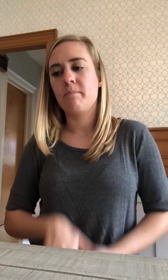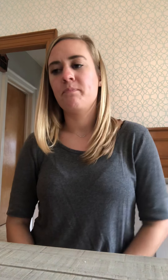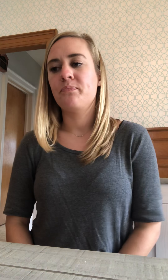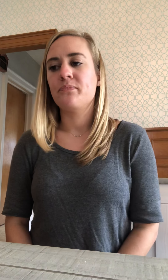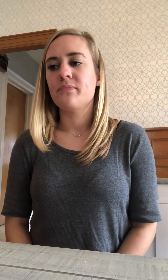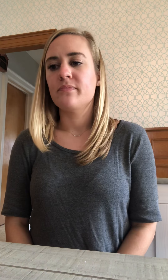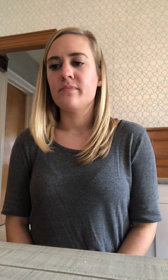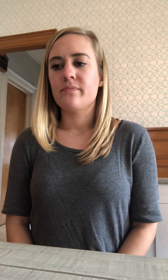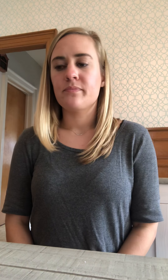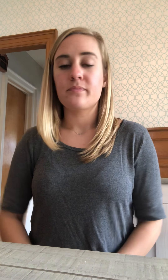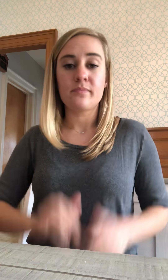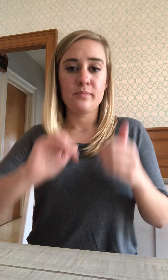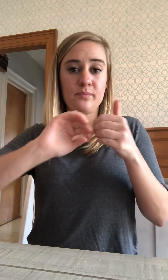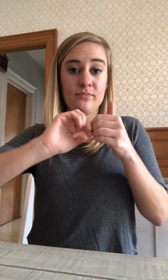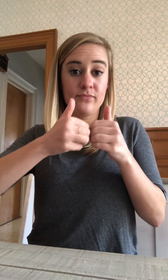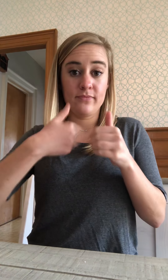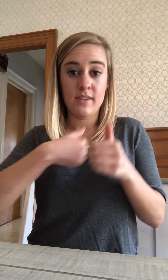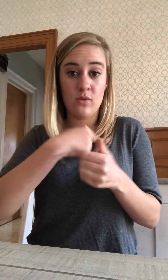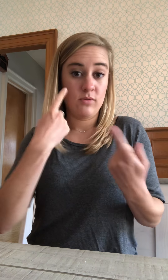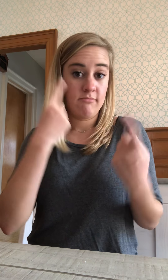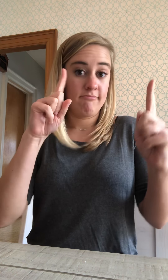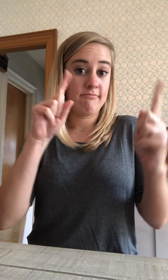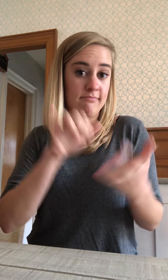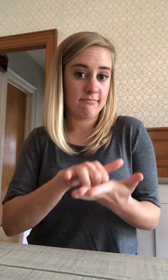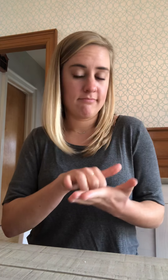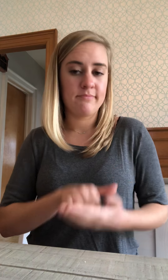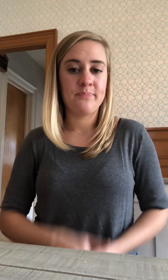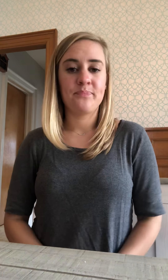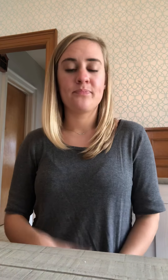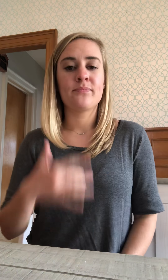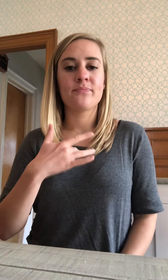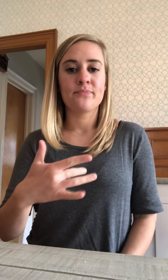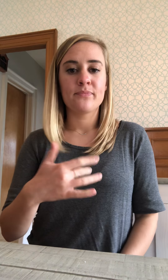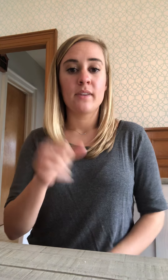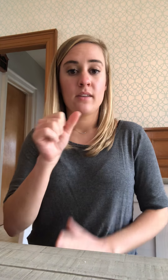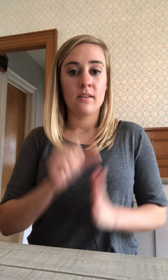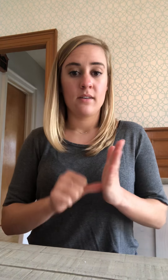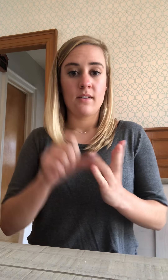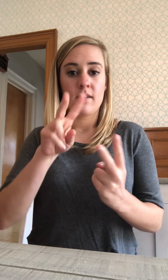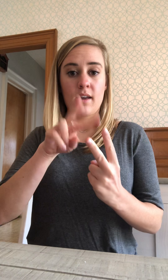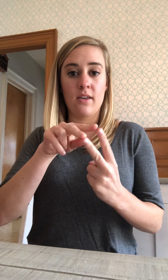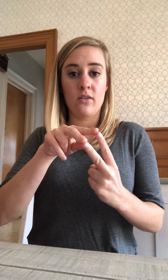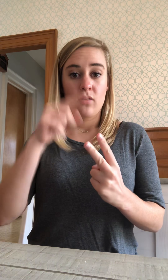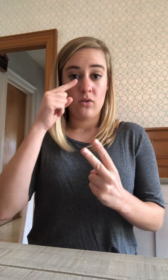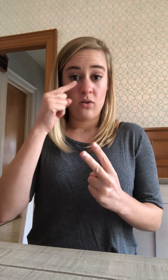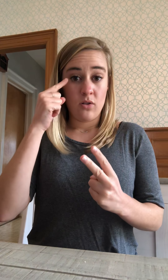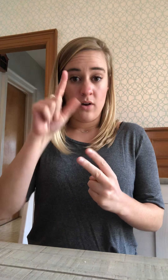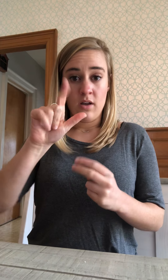So how do we get there? Usually we make an incision either in the lower lid or